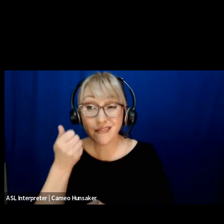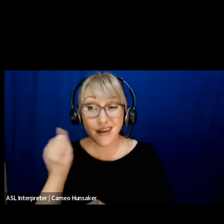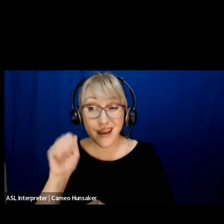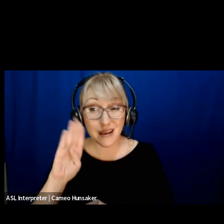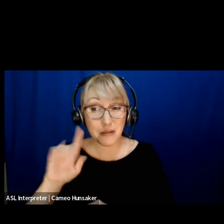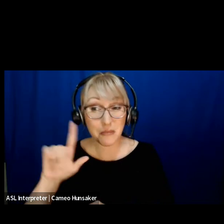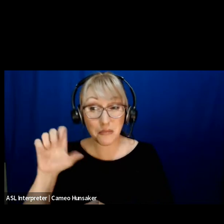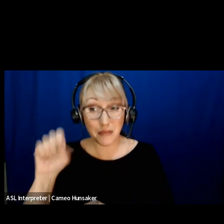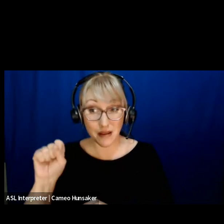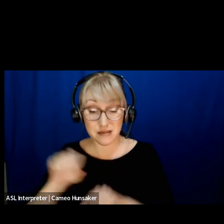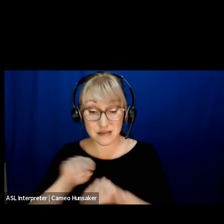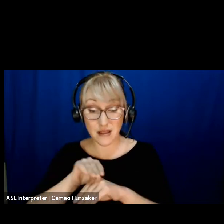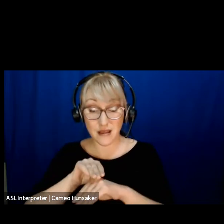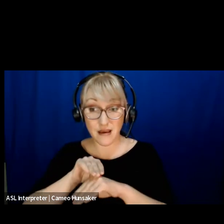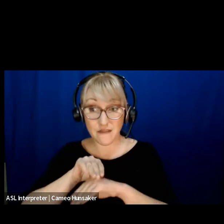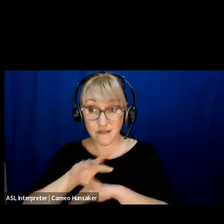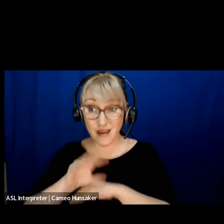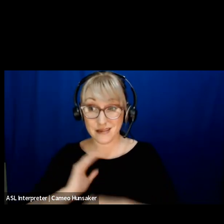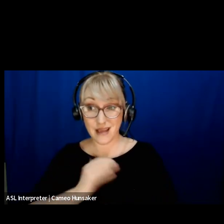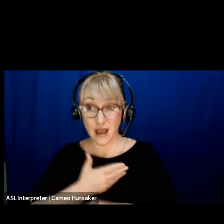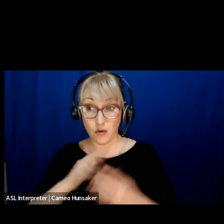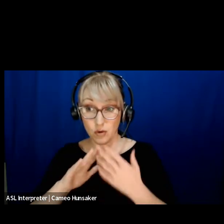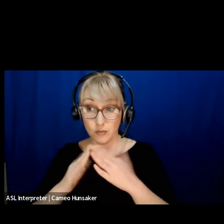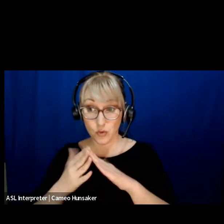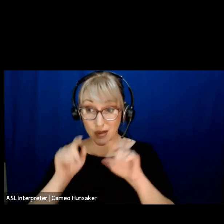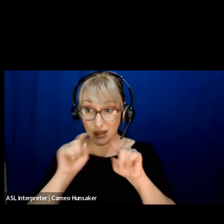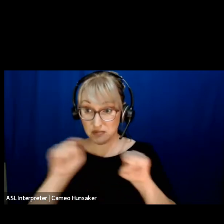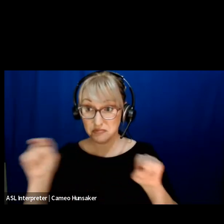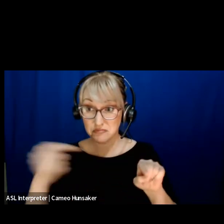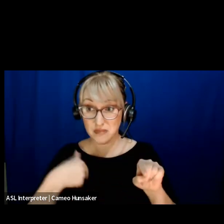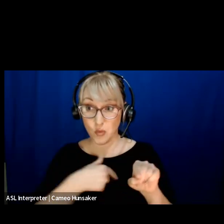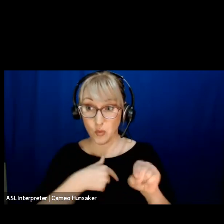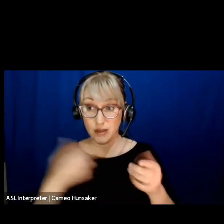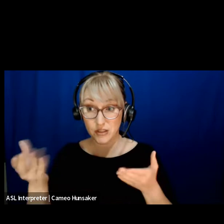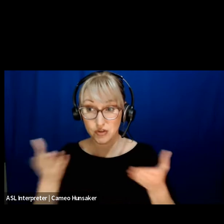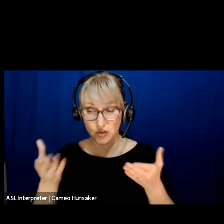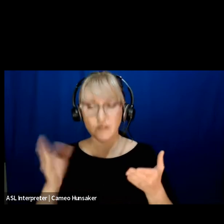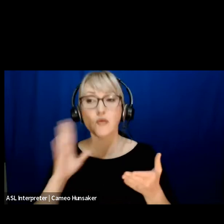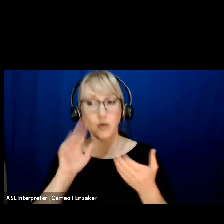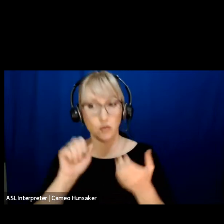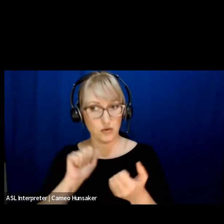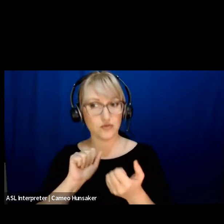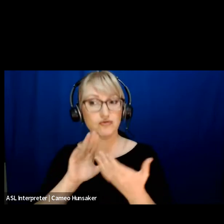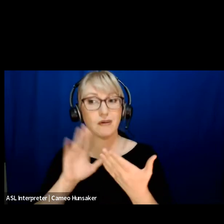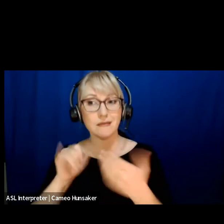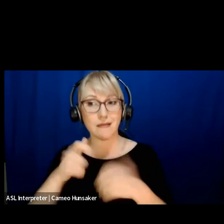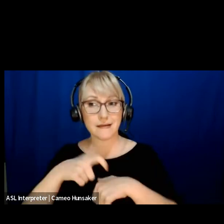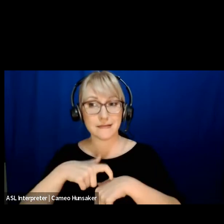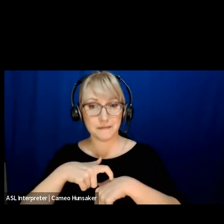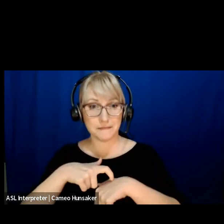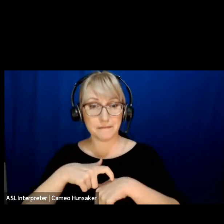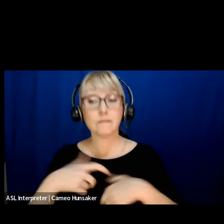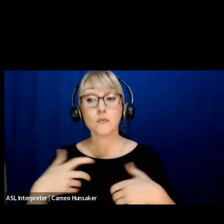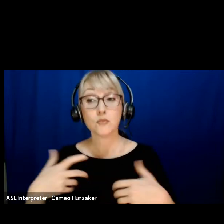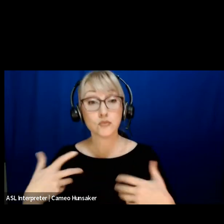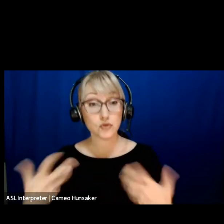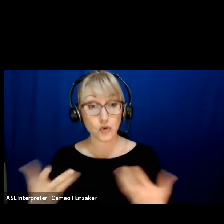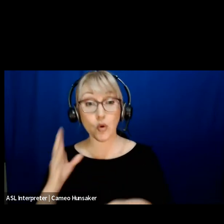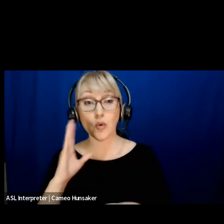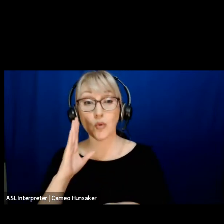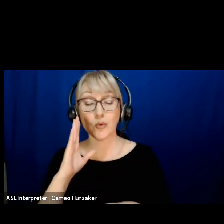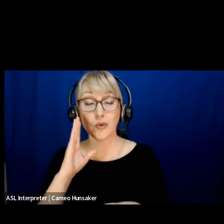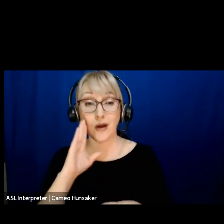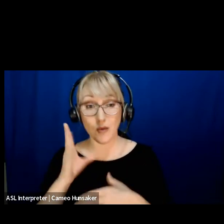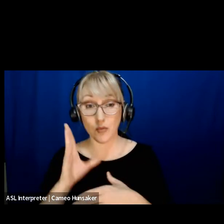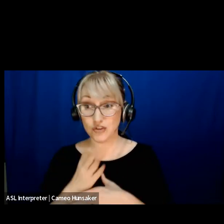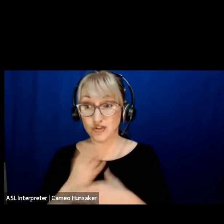the communities that we serve, then we will address at that time. So I will share a list of the